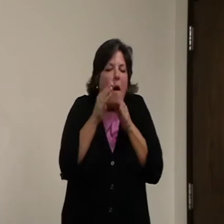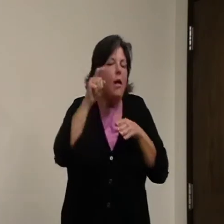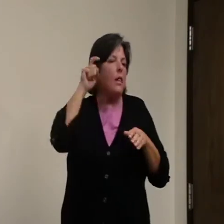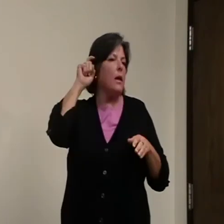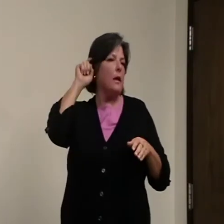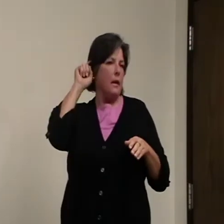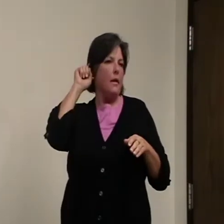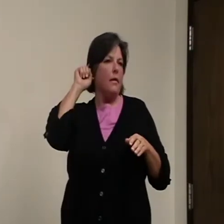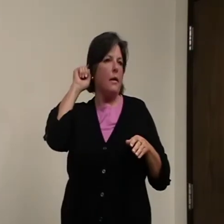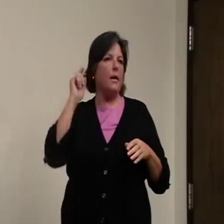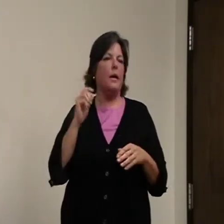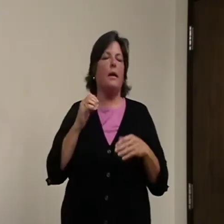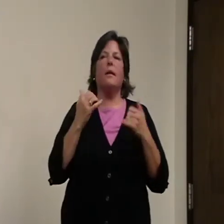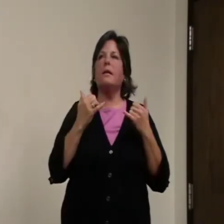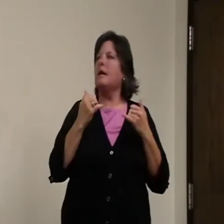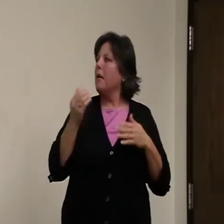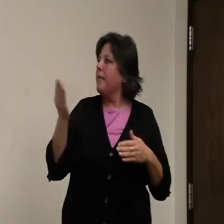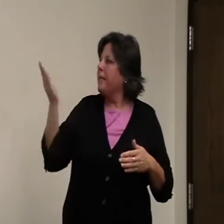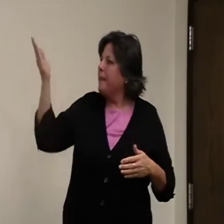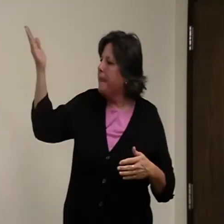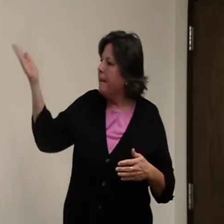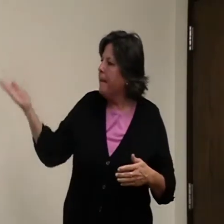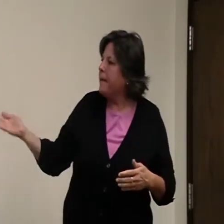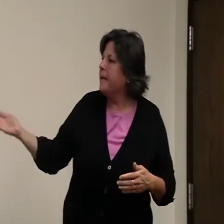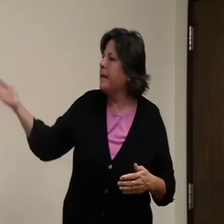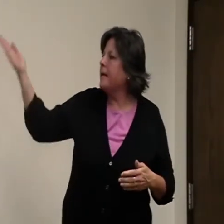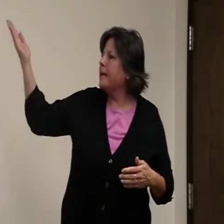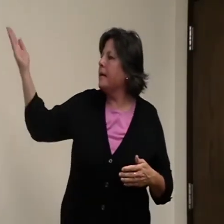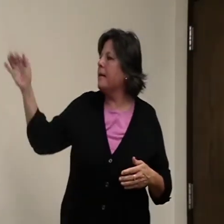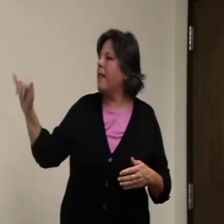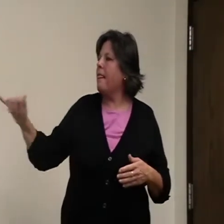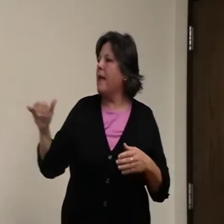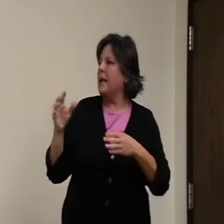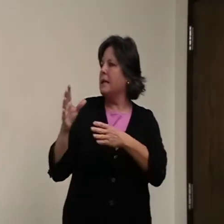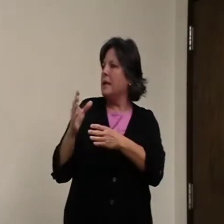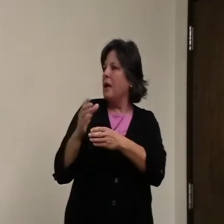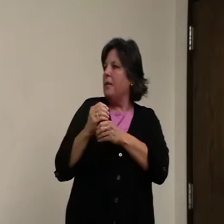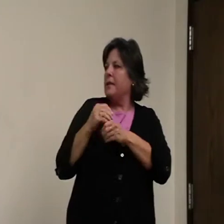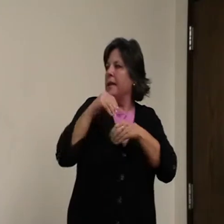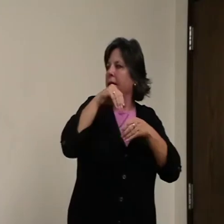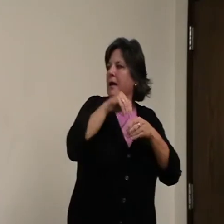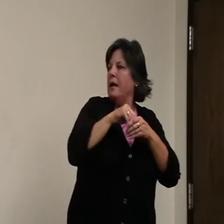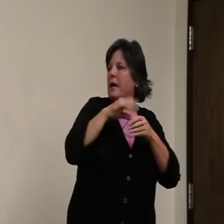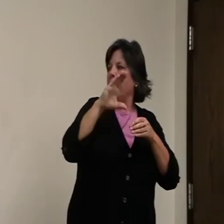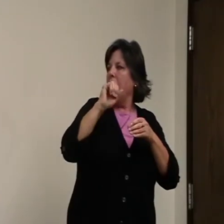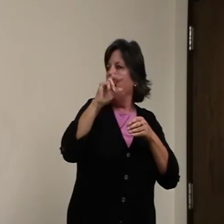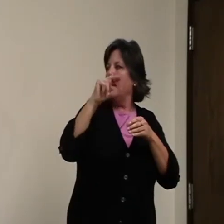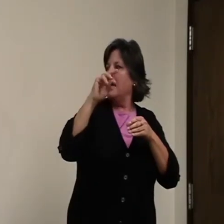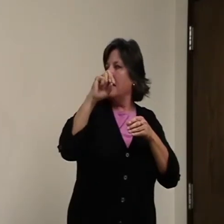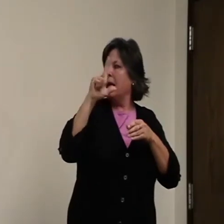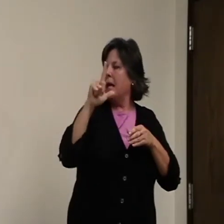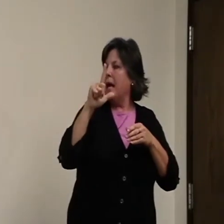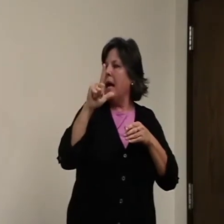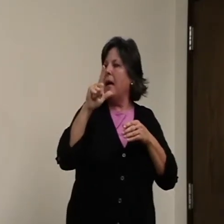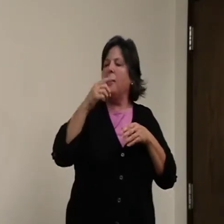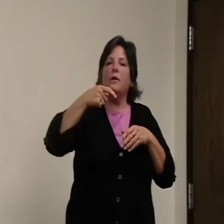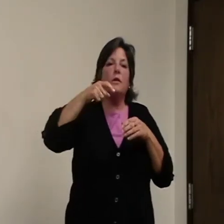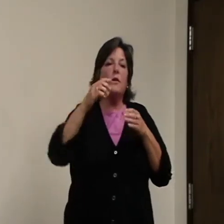which have it's called a receiver in the canal hearing aid. So it goes over the back of the ear. Some of them